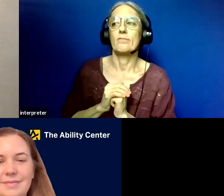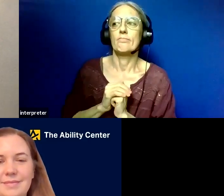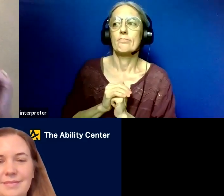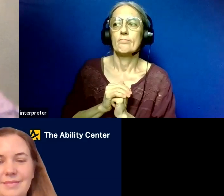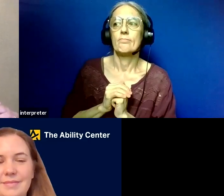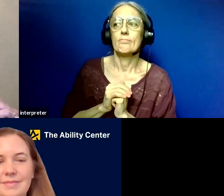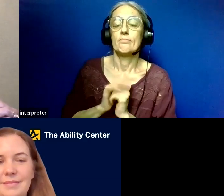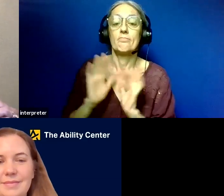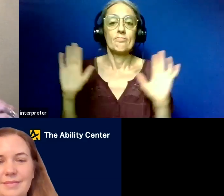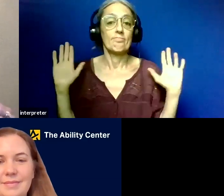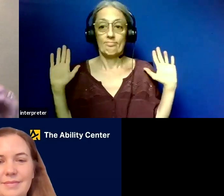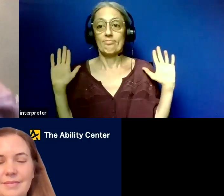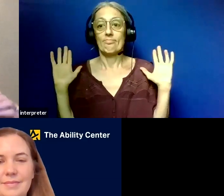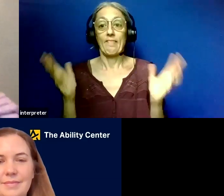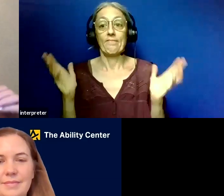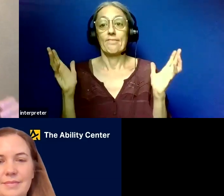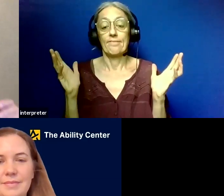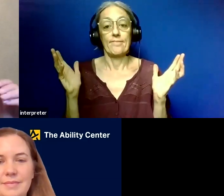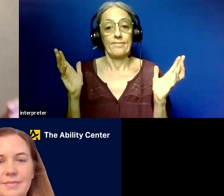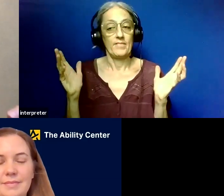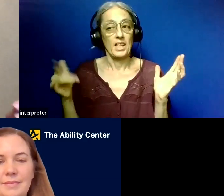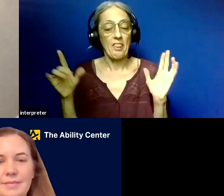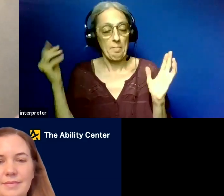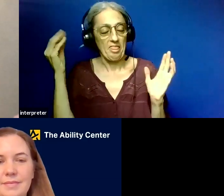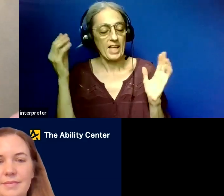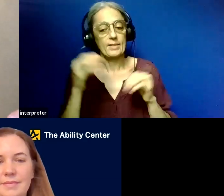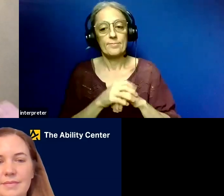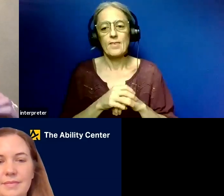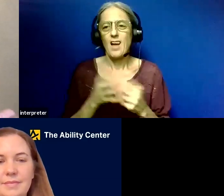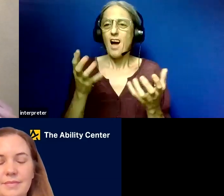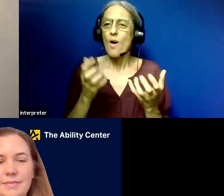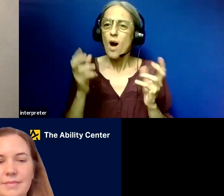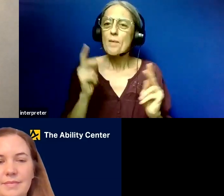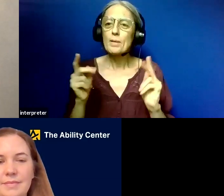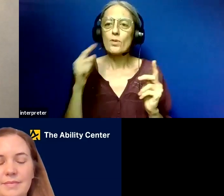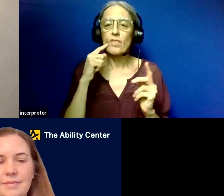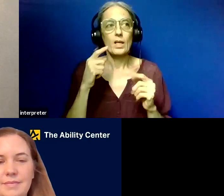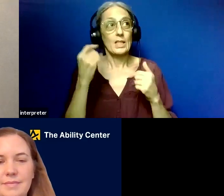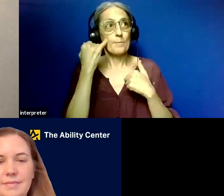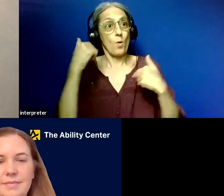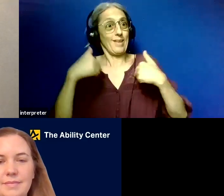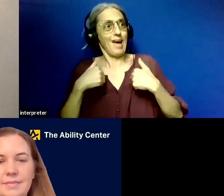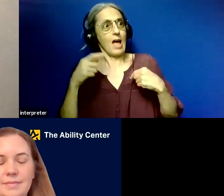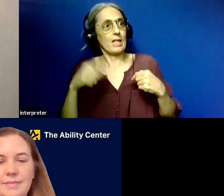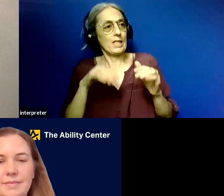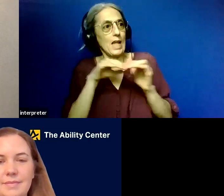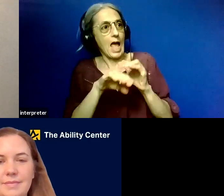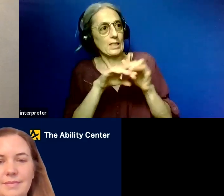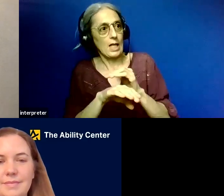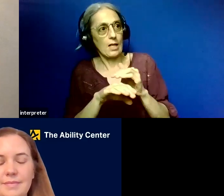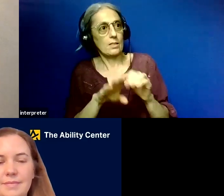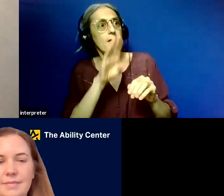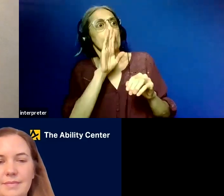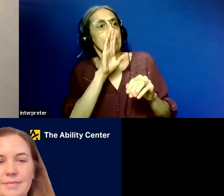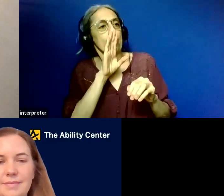people to be in the mindset, what if it were you that needed the access? What would you want me to do? And get